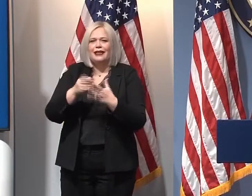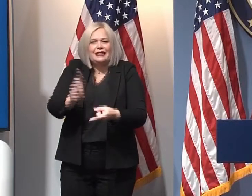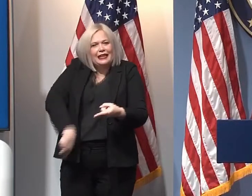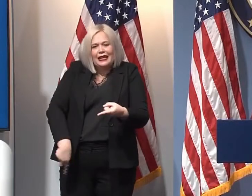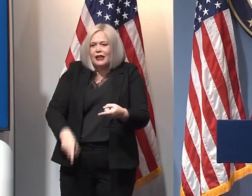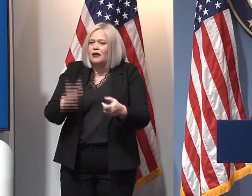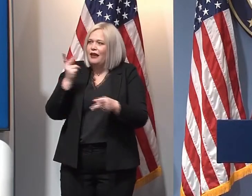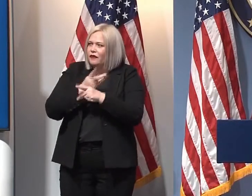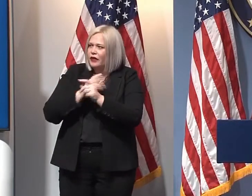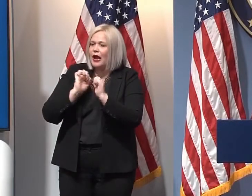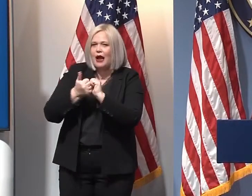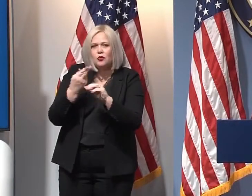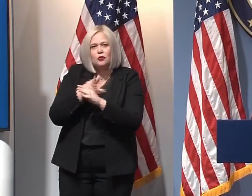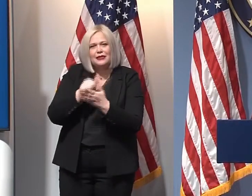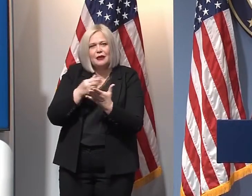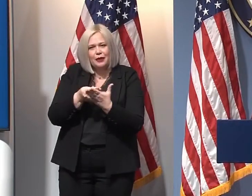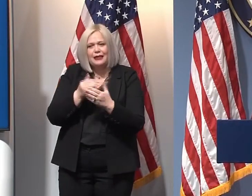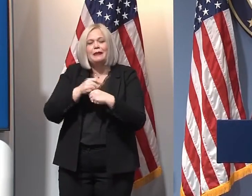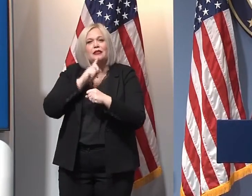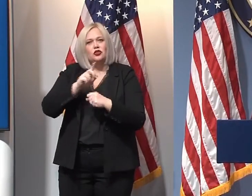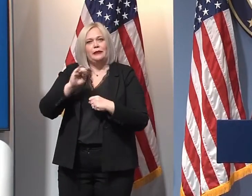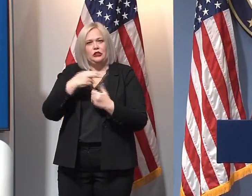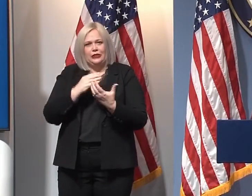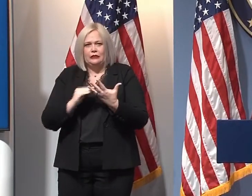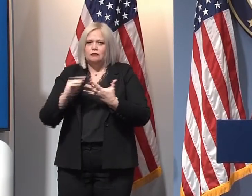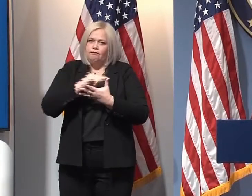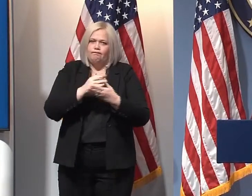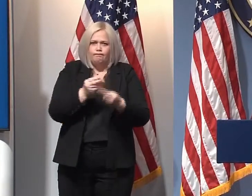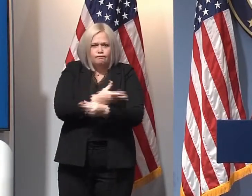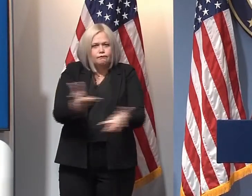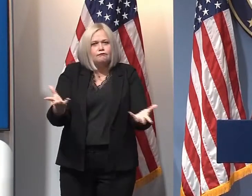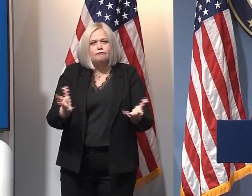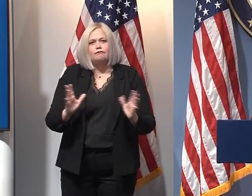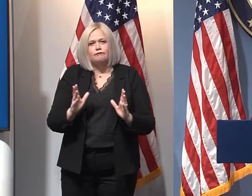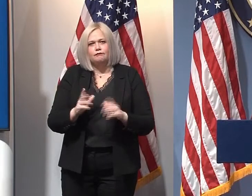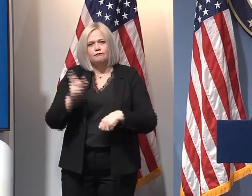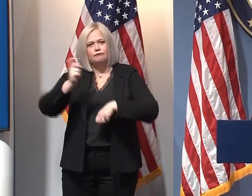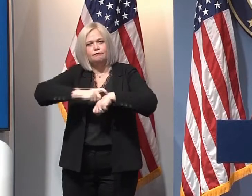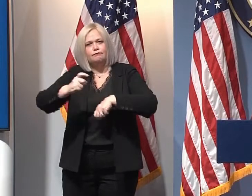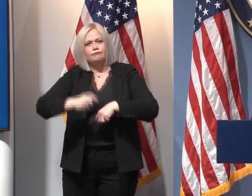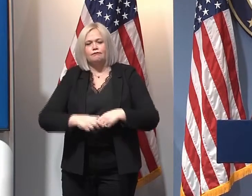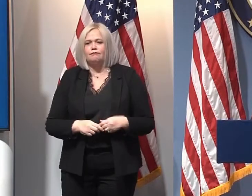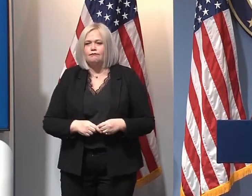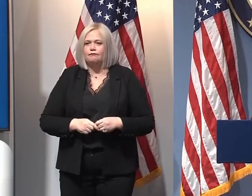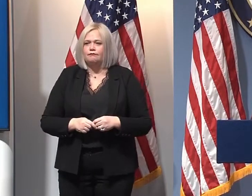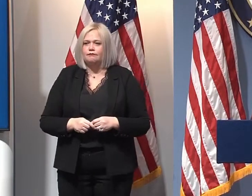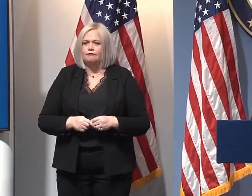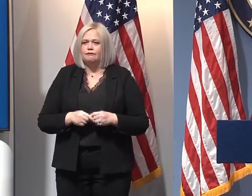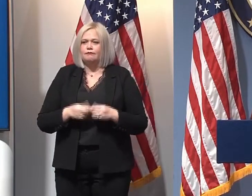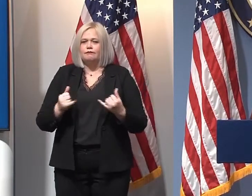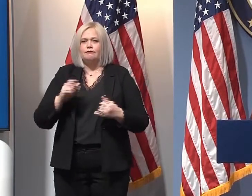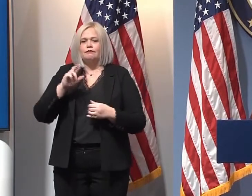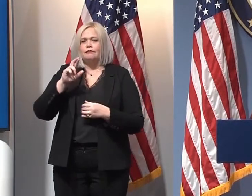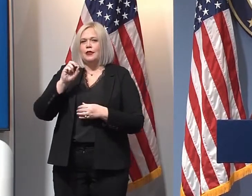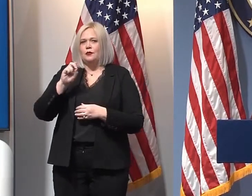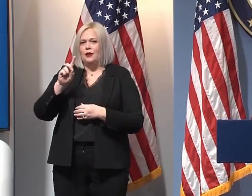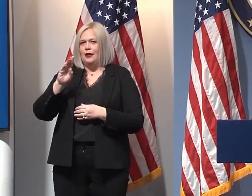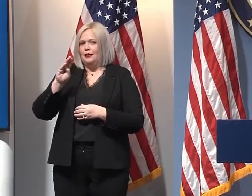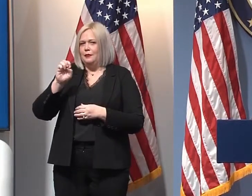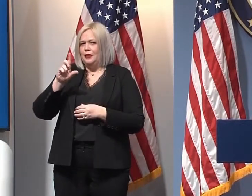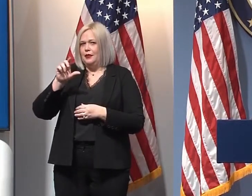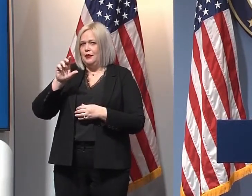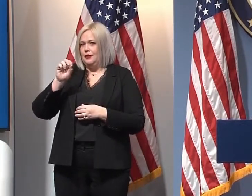those supply chain lists. All right, a couple more questions. We'll turn it over to Rod Maloney with WDIV.